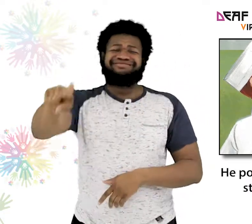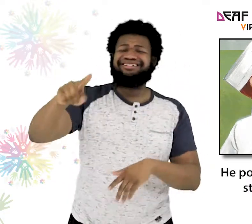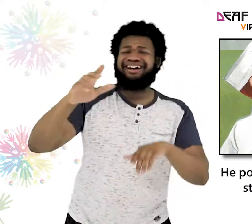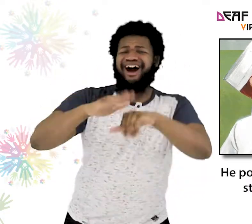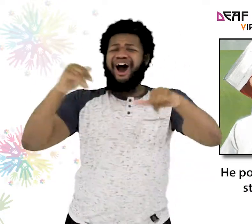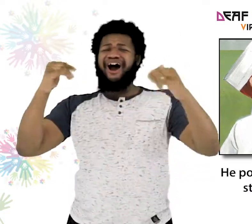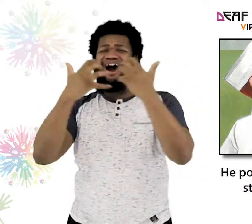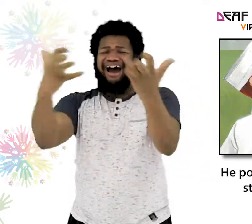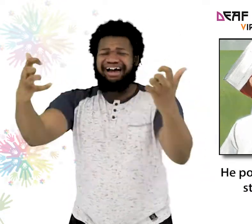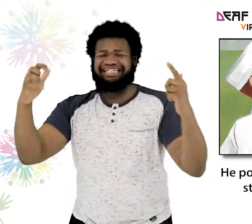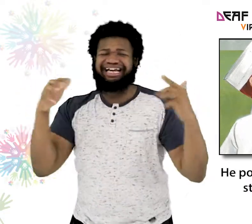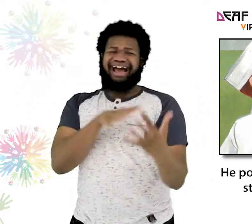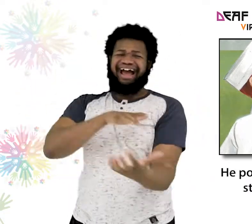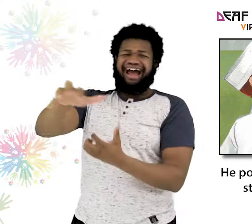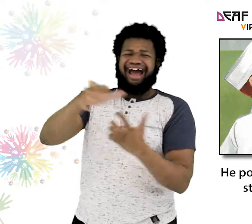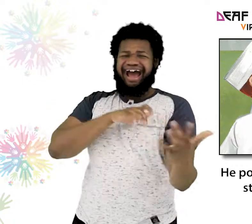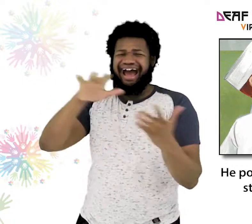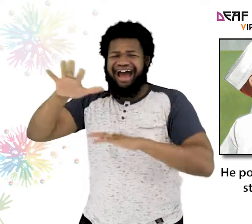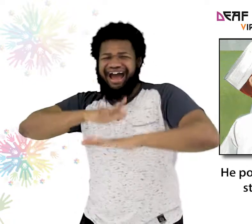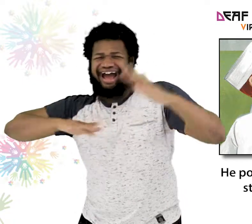pointed at the fans in the stands laughing too.